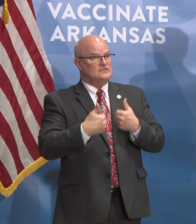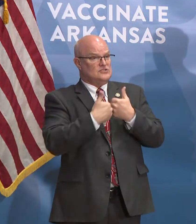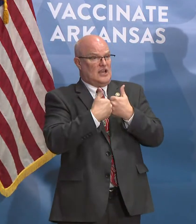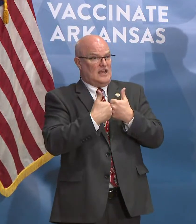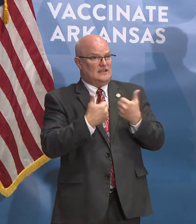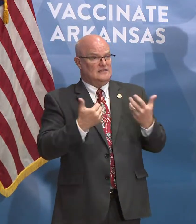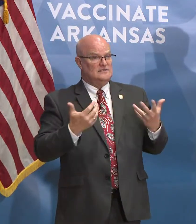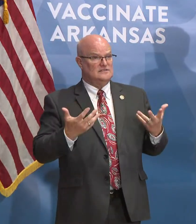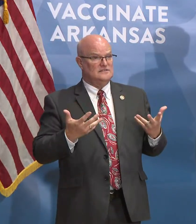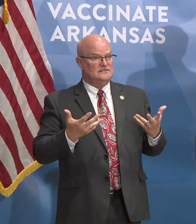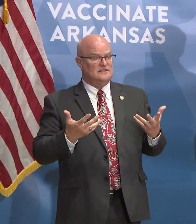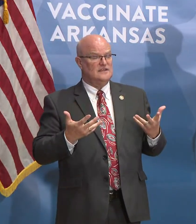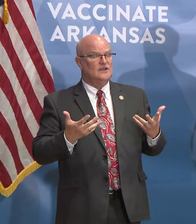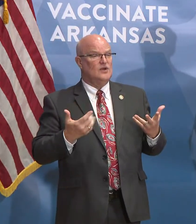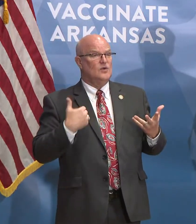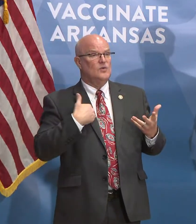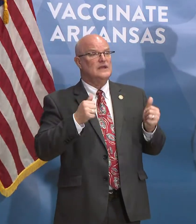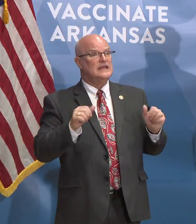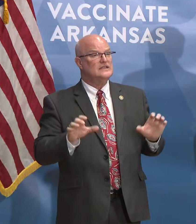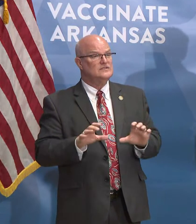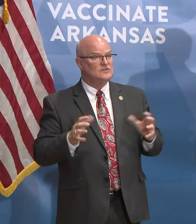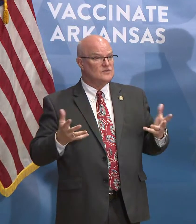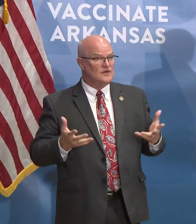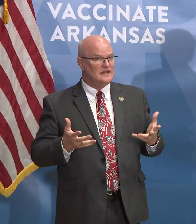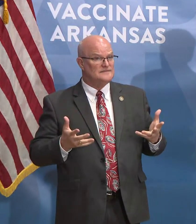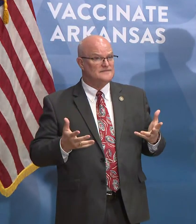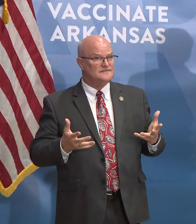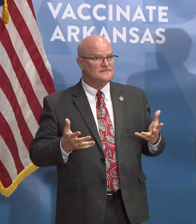and what we can do,